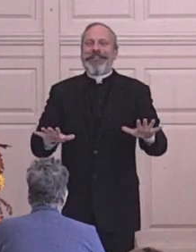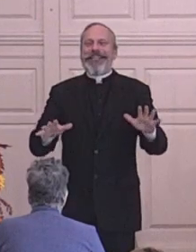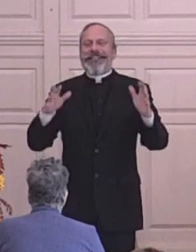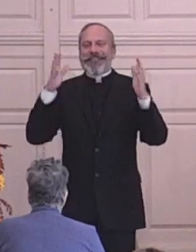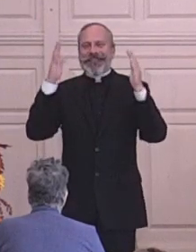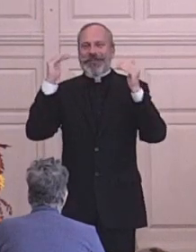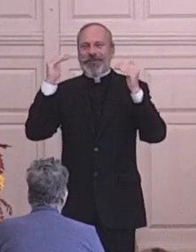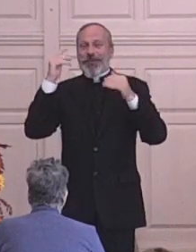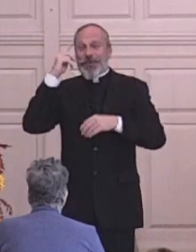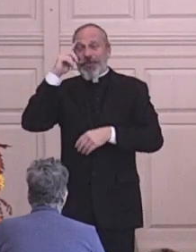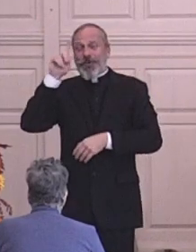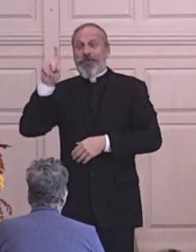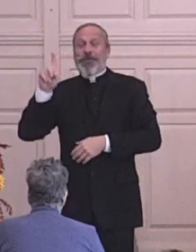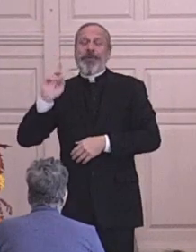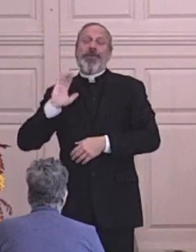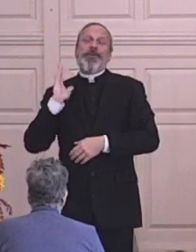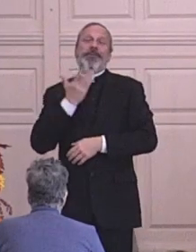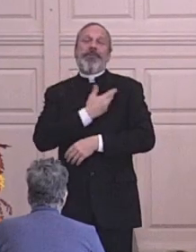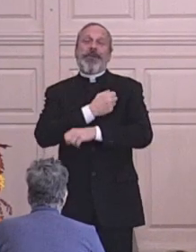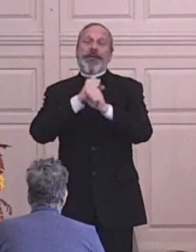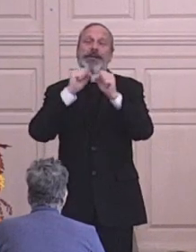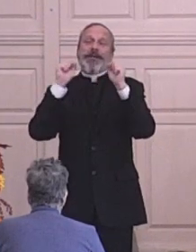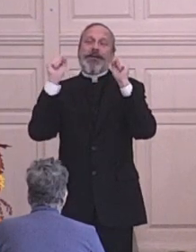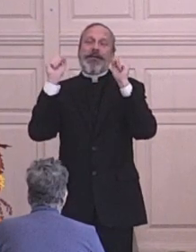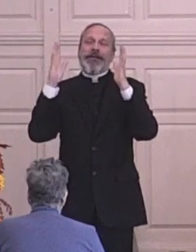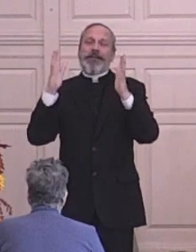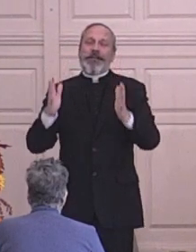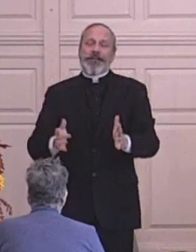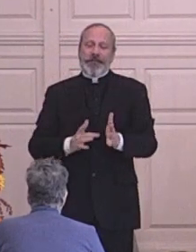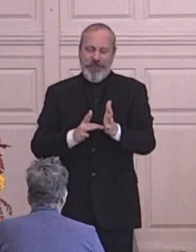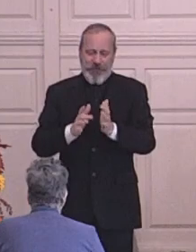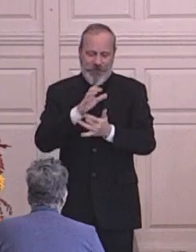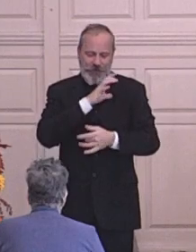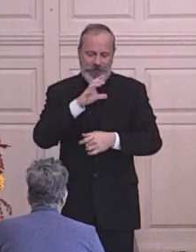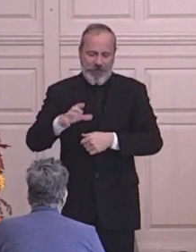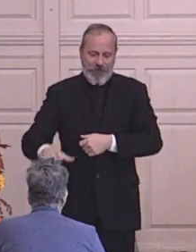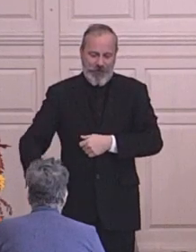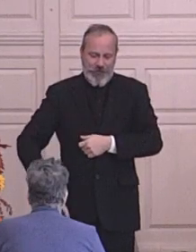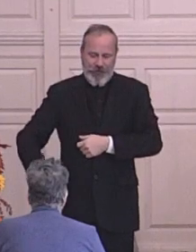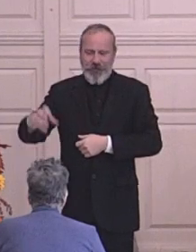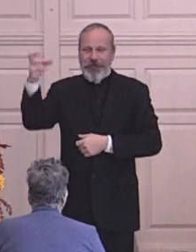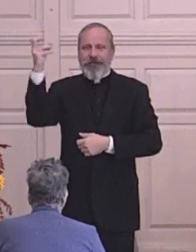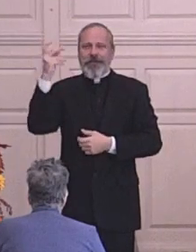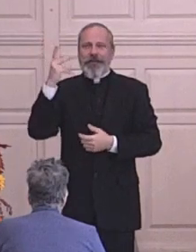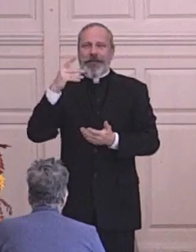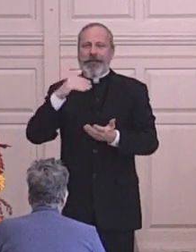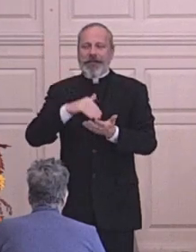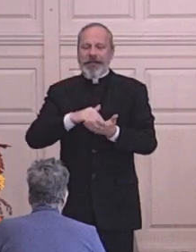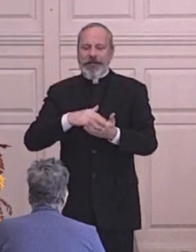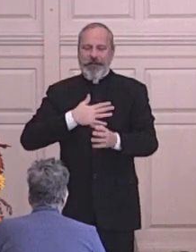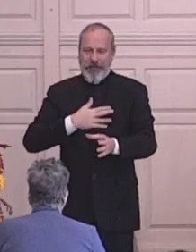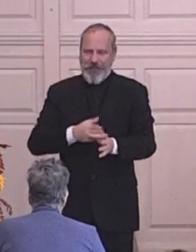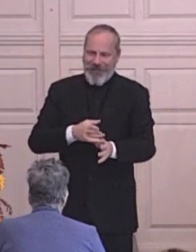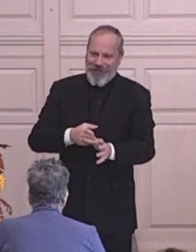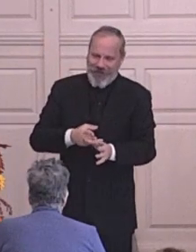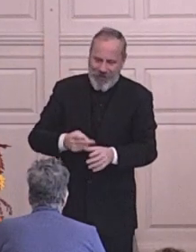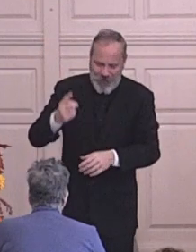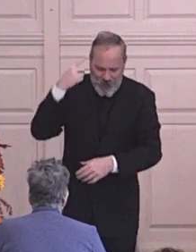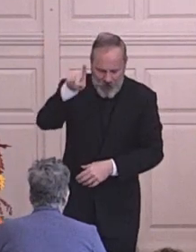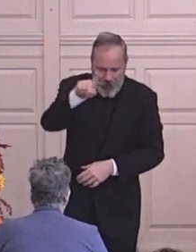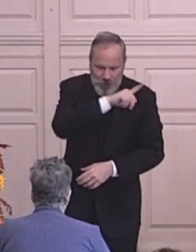as we await the blessed hope and the coming of our Savior, Jesus